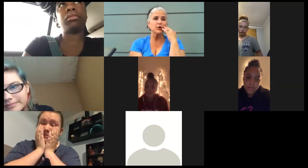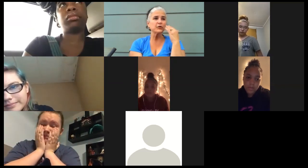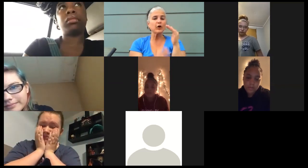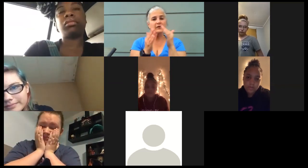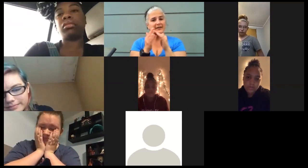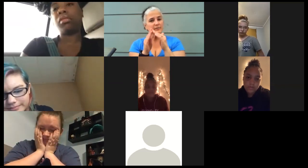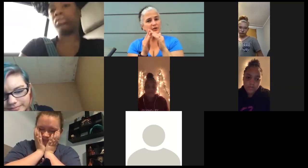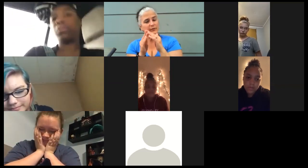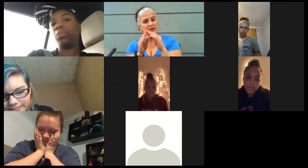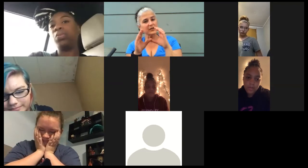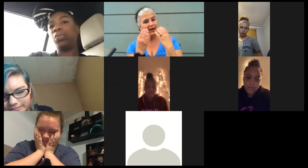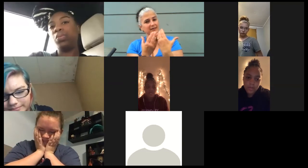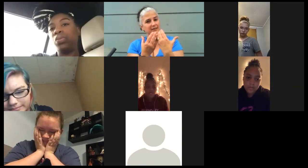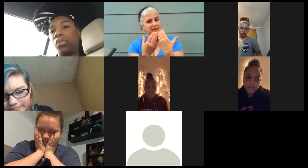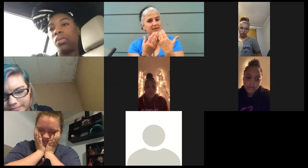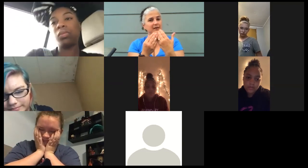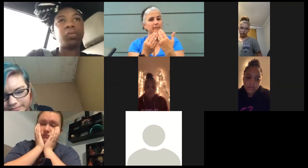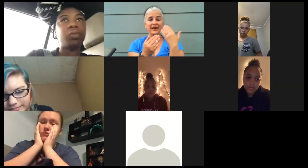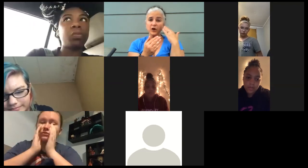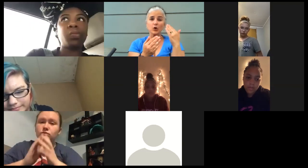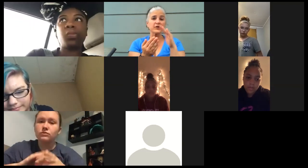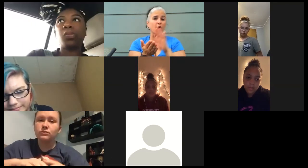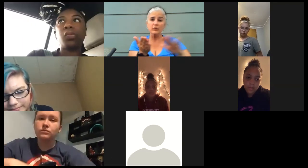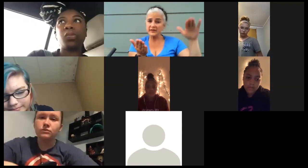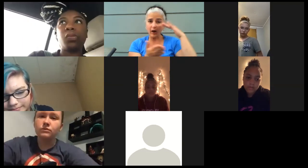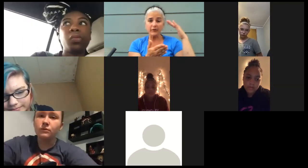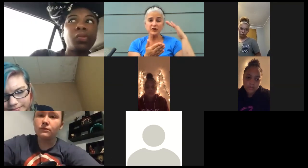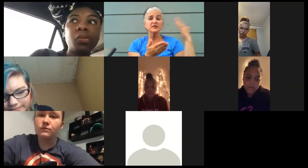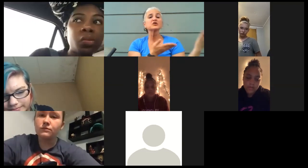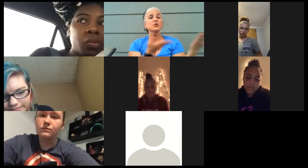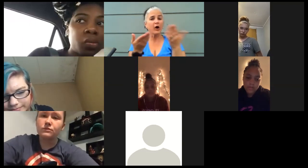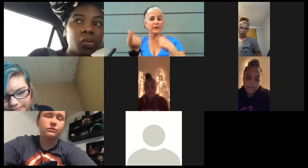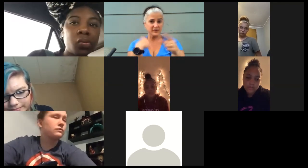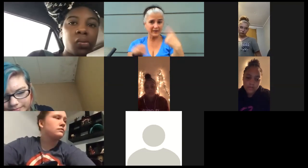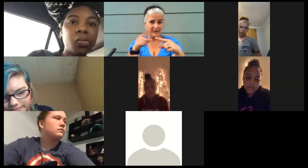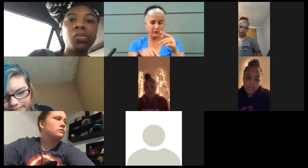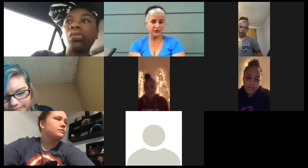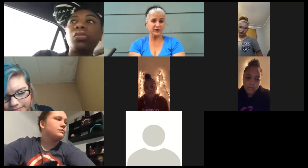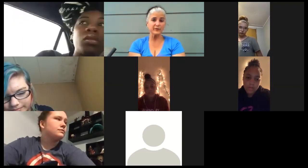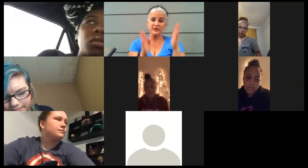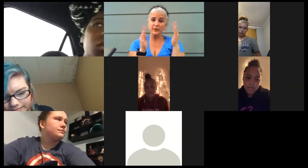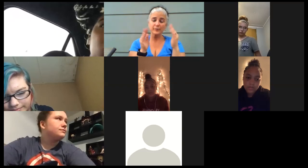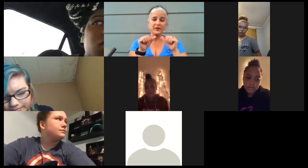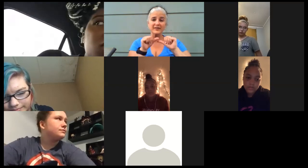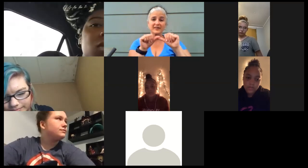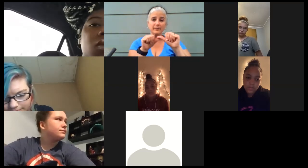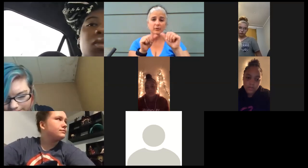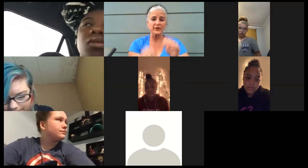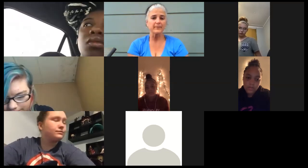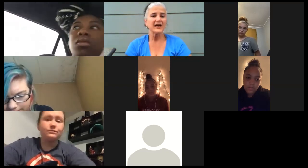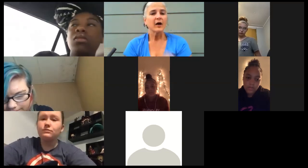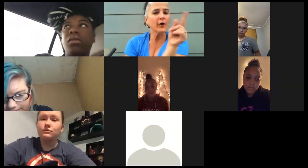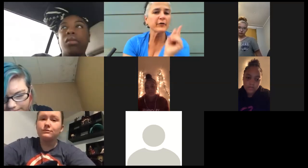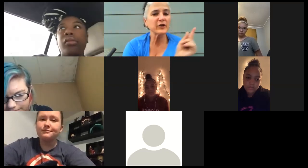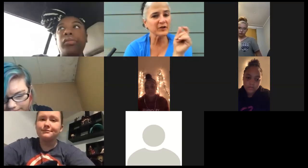do know there are like some community classes, but I know that all of the colleges do offer sign language. So I really do hope you guys keep on